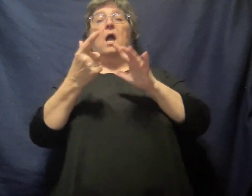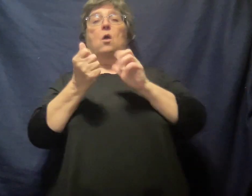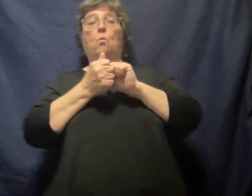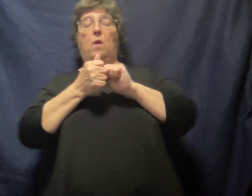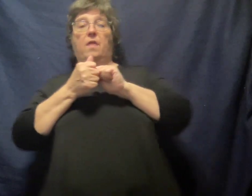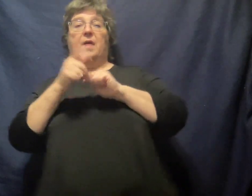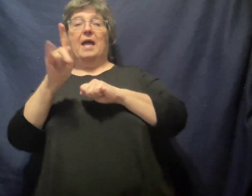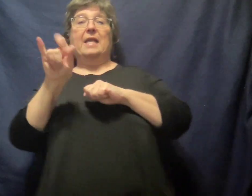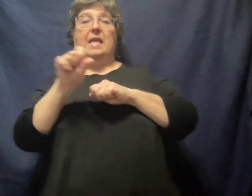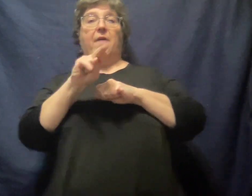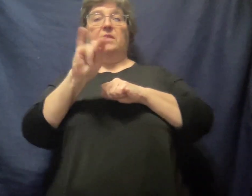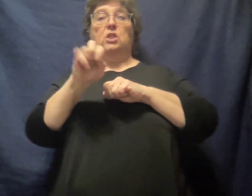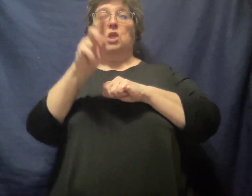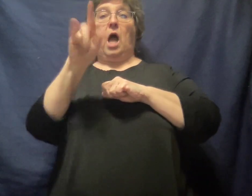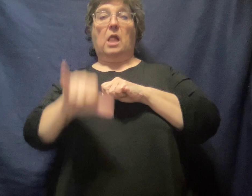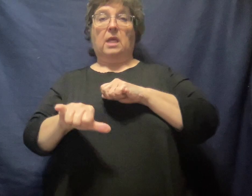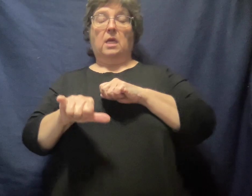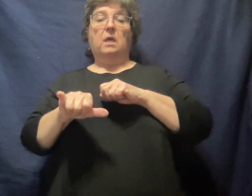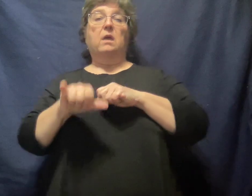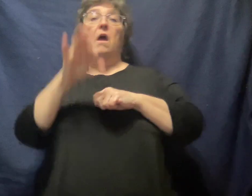Kevin Jolly from Fox 29.